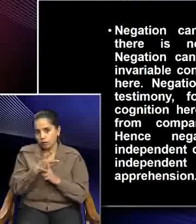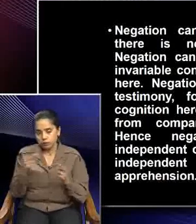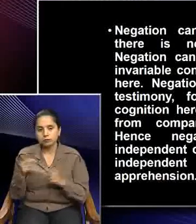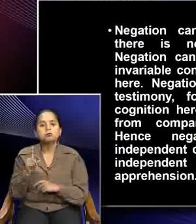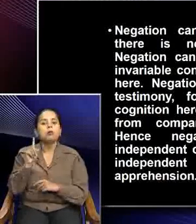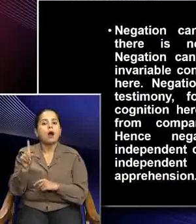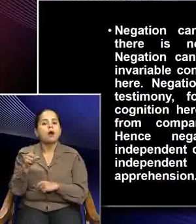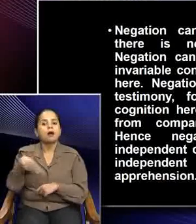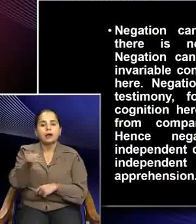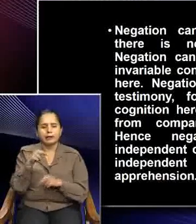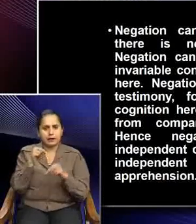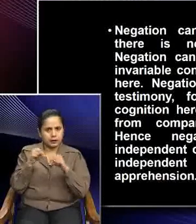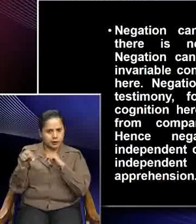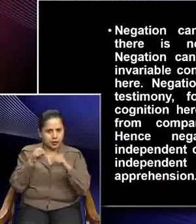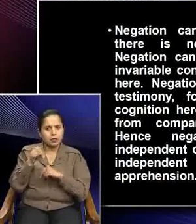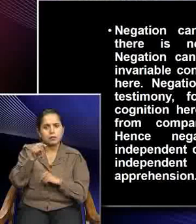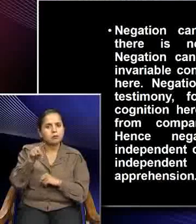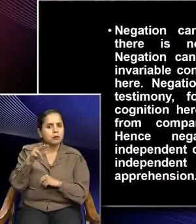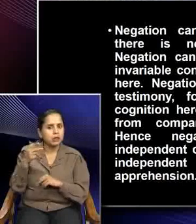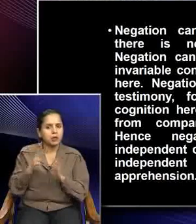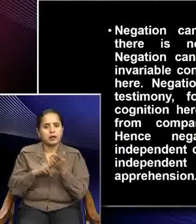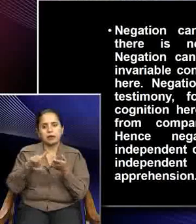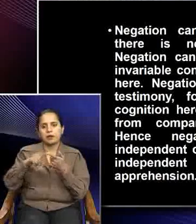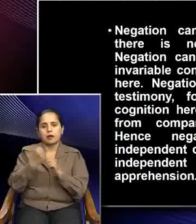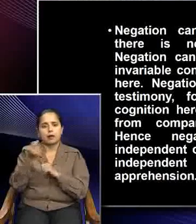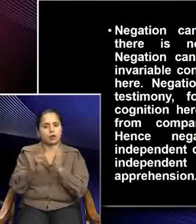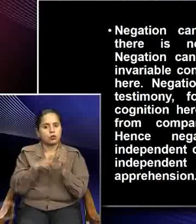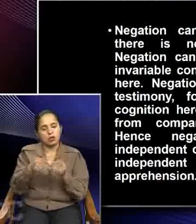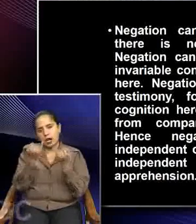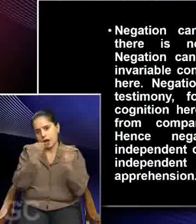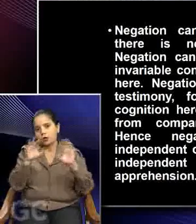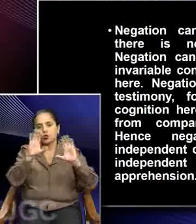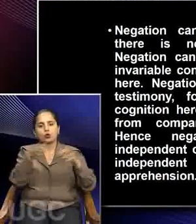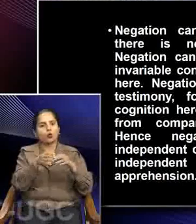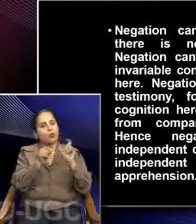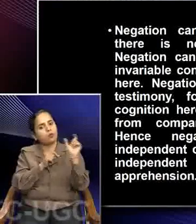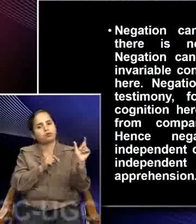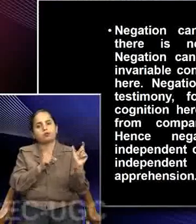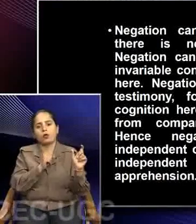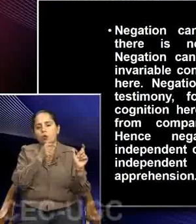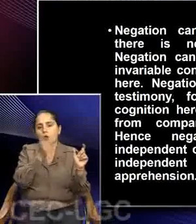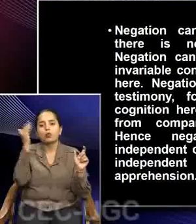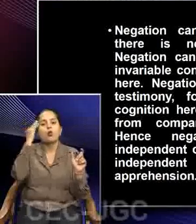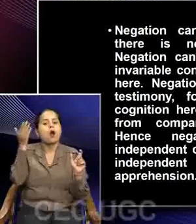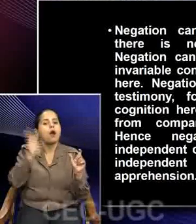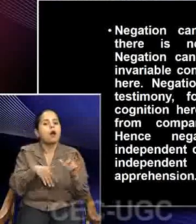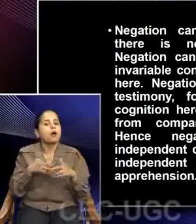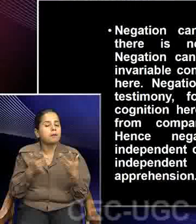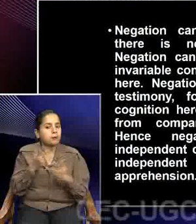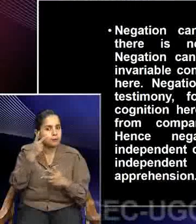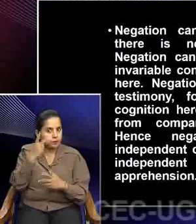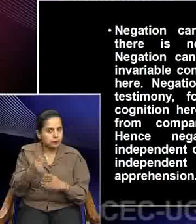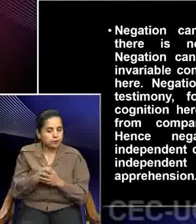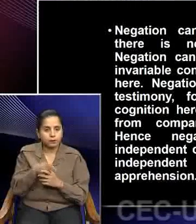Hence, negation, which is an independent category, is known by